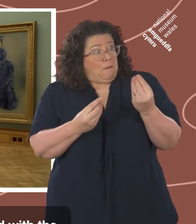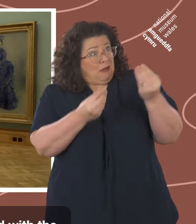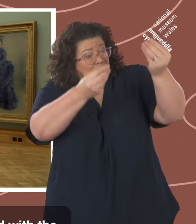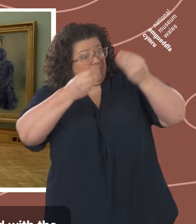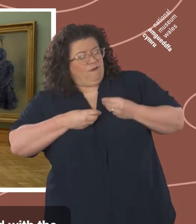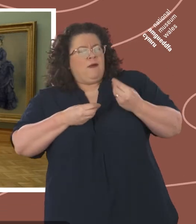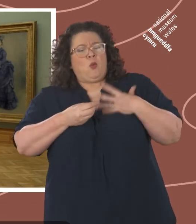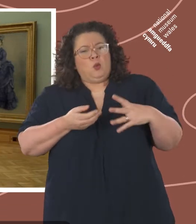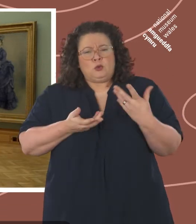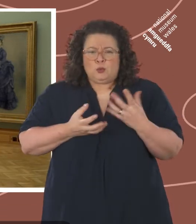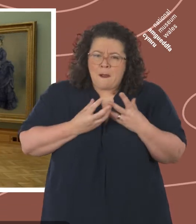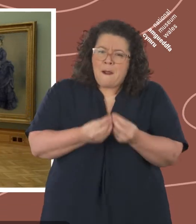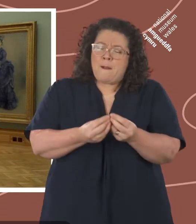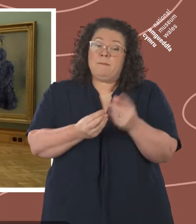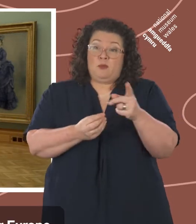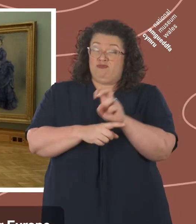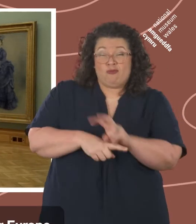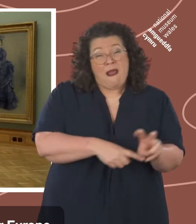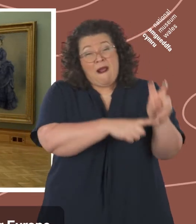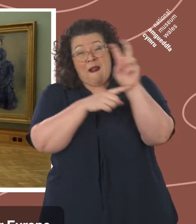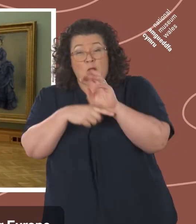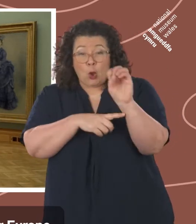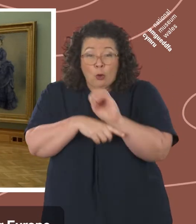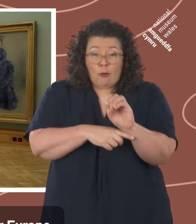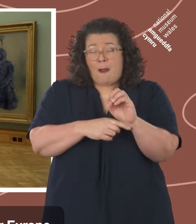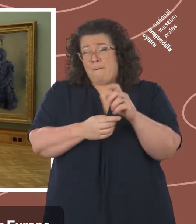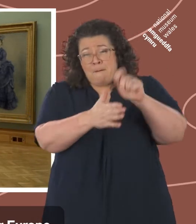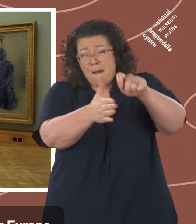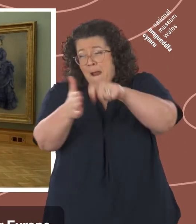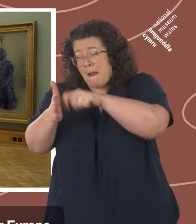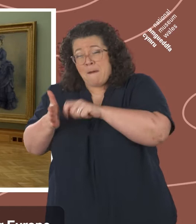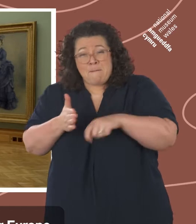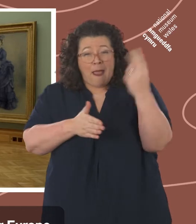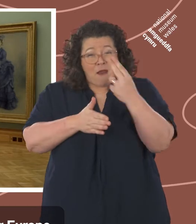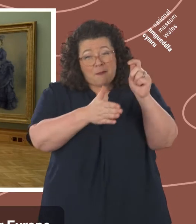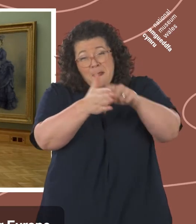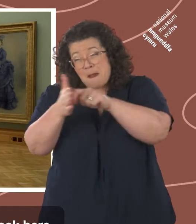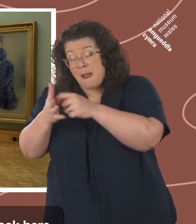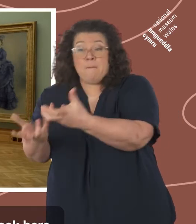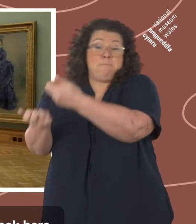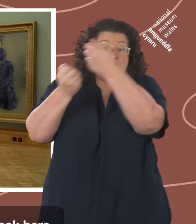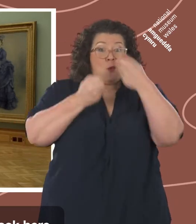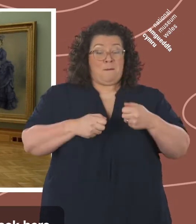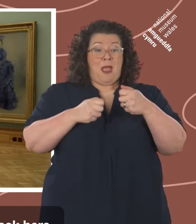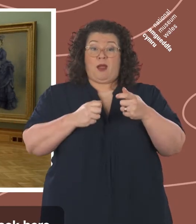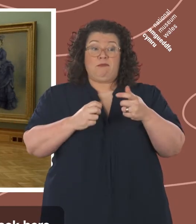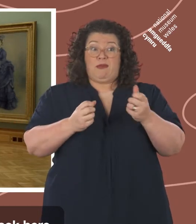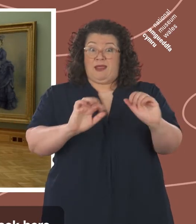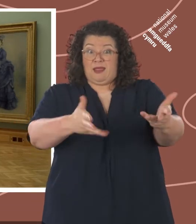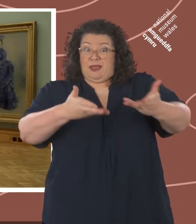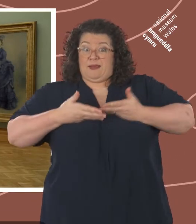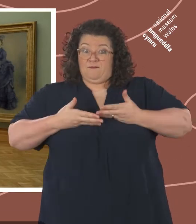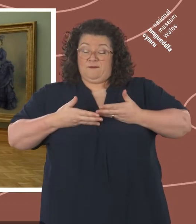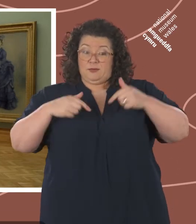they inherited. So they did something amazing. They travelled all over Europe buying up pieces of art and brought them back here and gave them